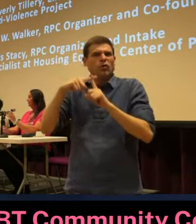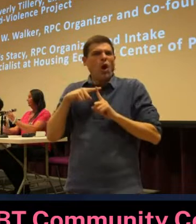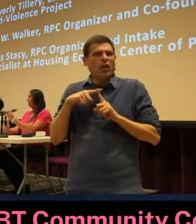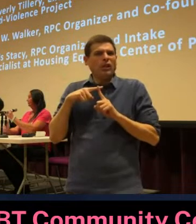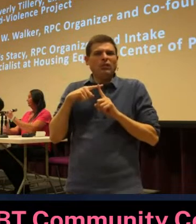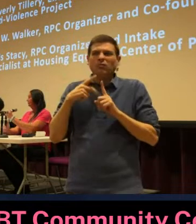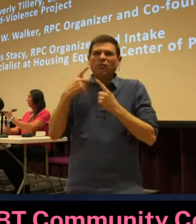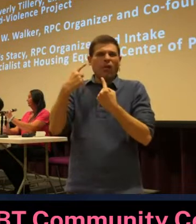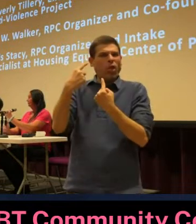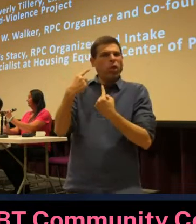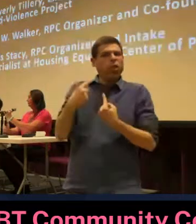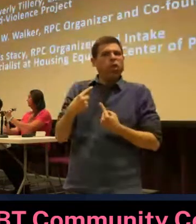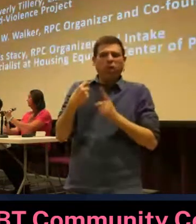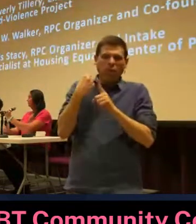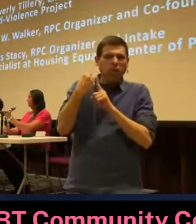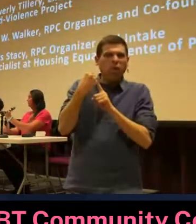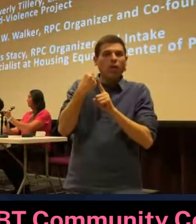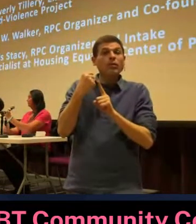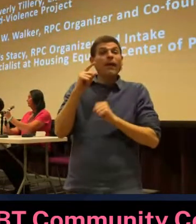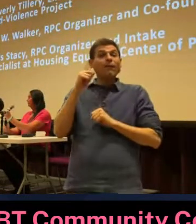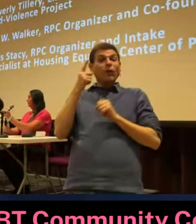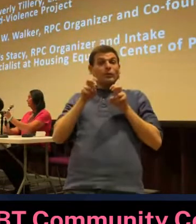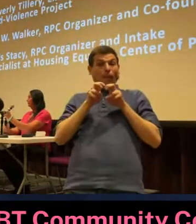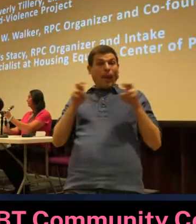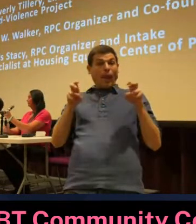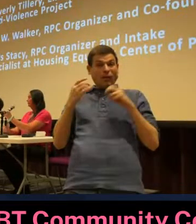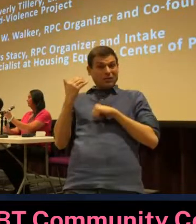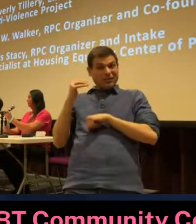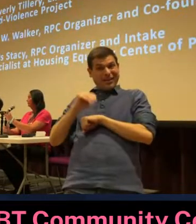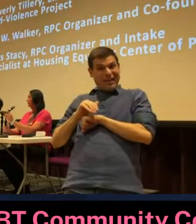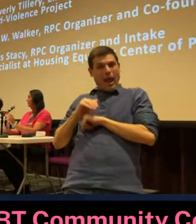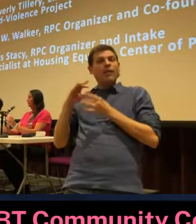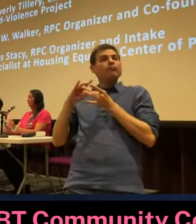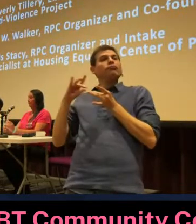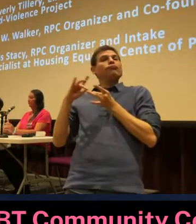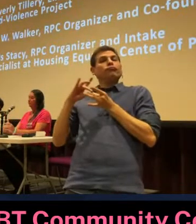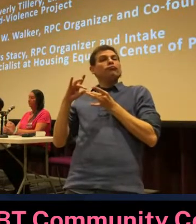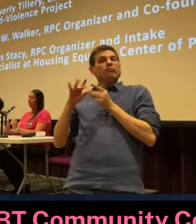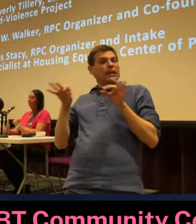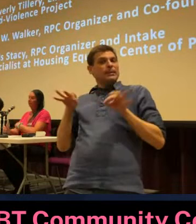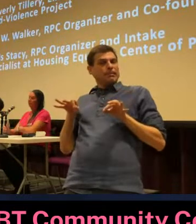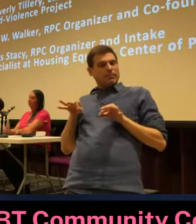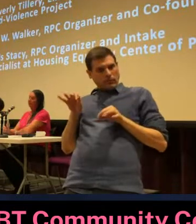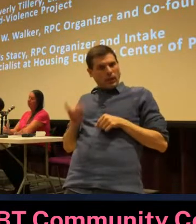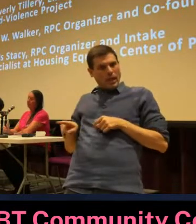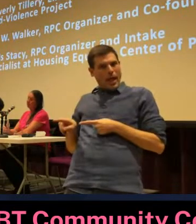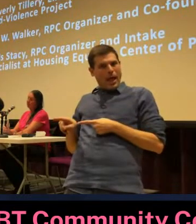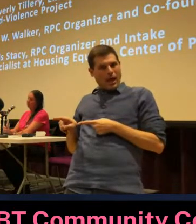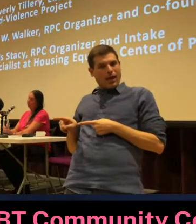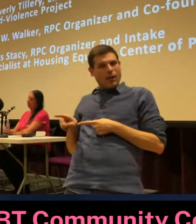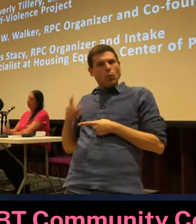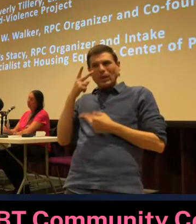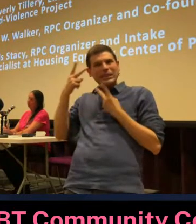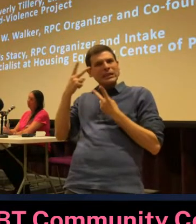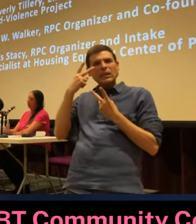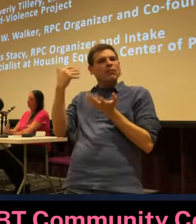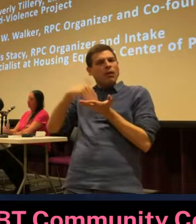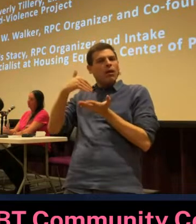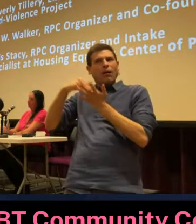different ways. The first panel was talking about a lot of the ways that our community is continually